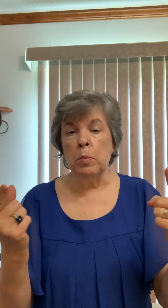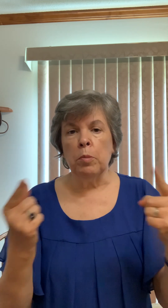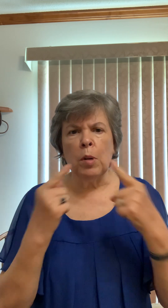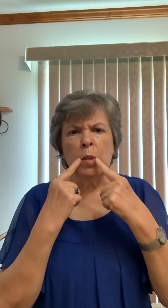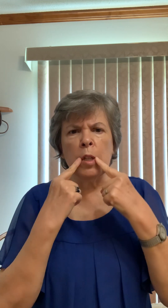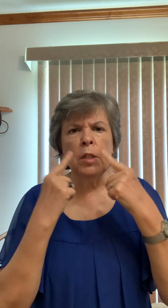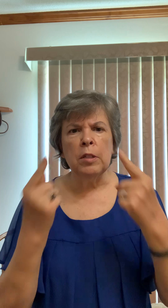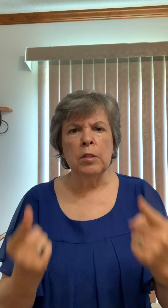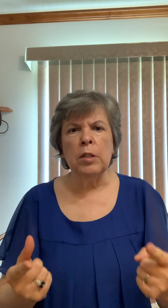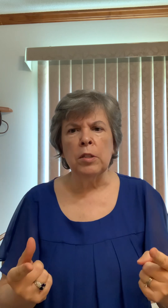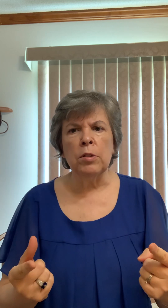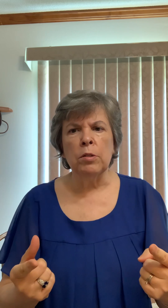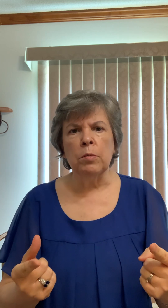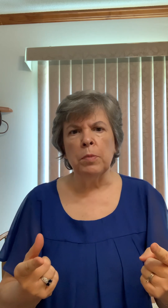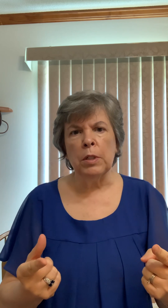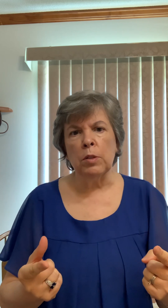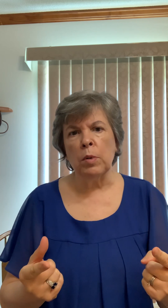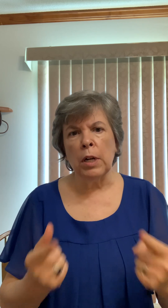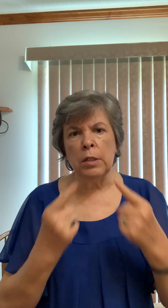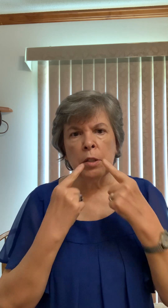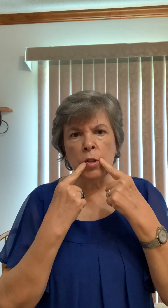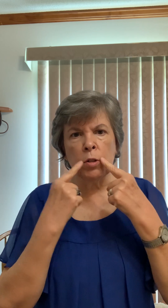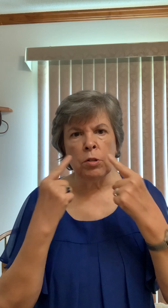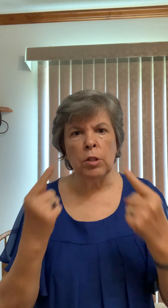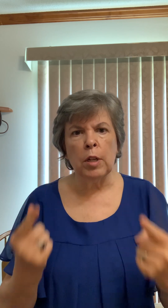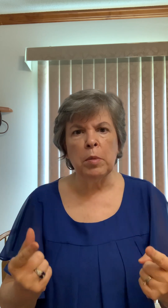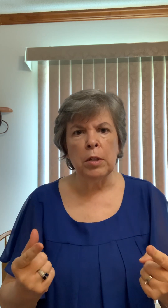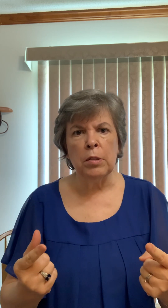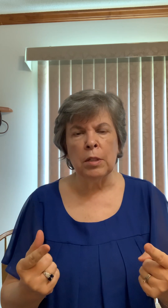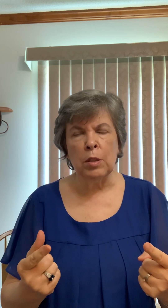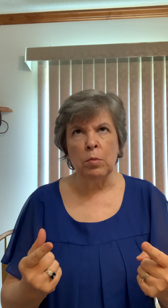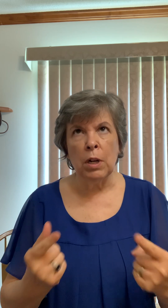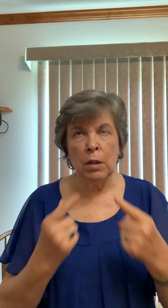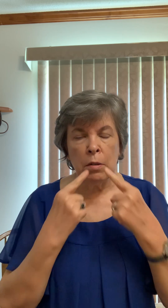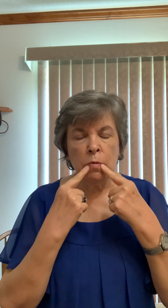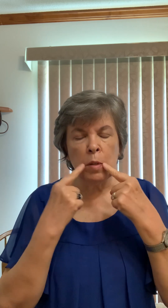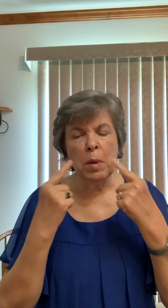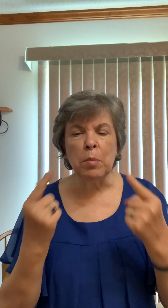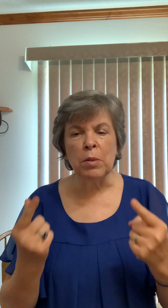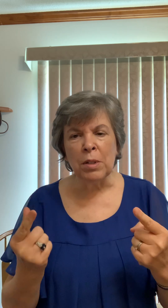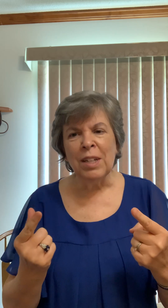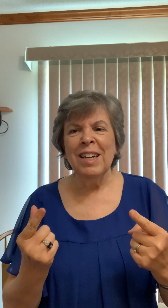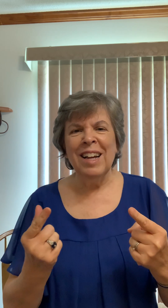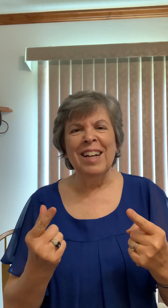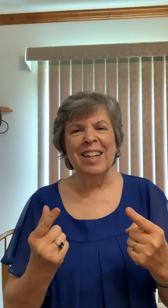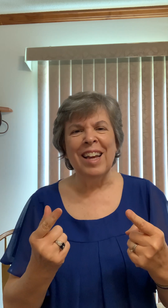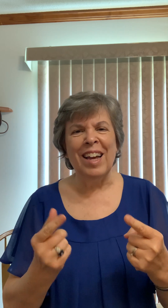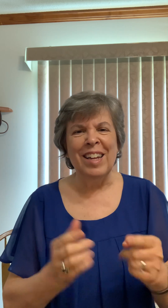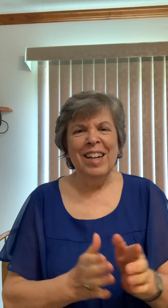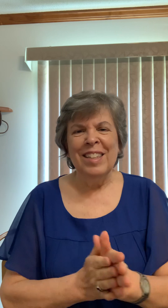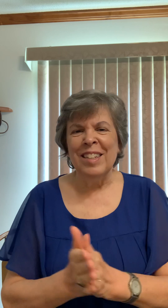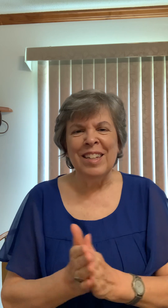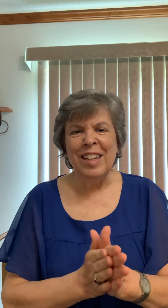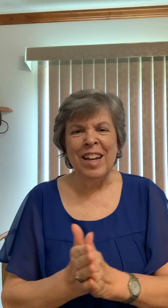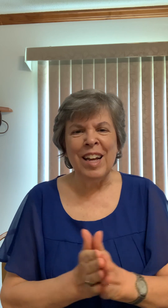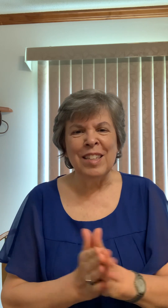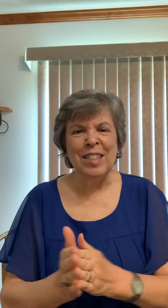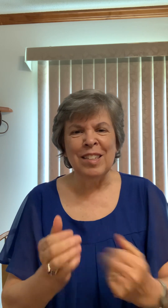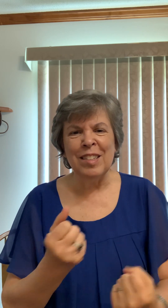probably the easiest thing to do, and it's what I did in church today because that's what I remembered. Okay, I hadn't done